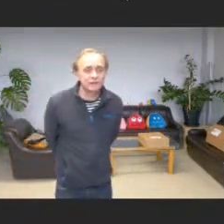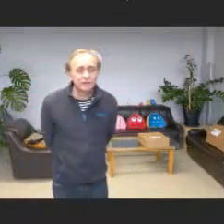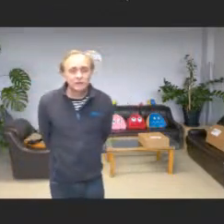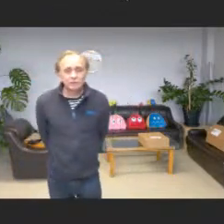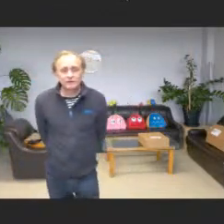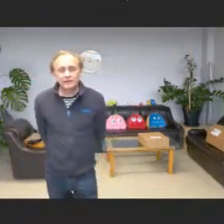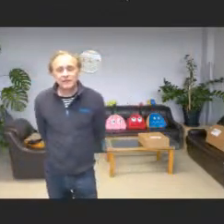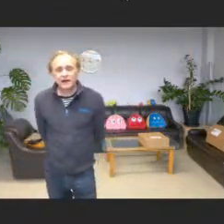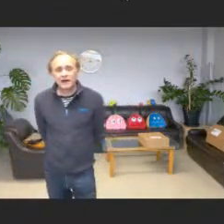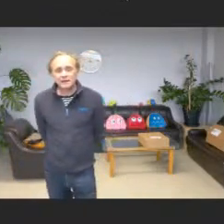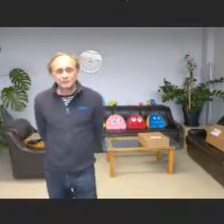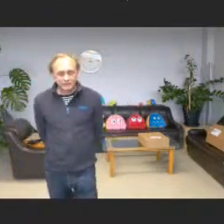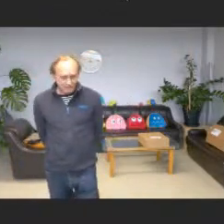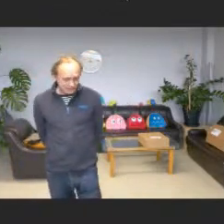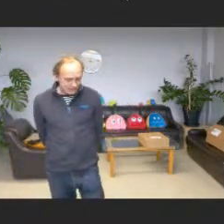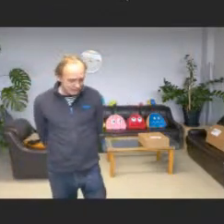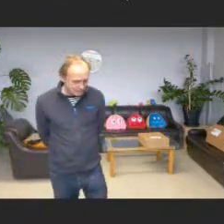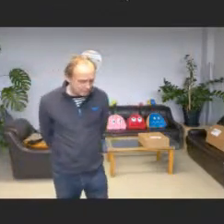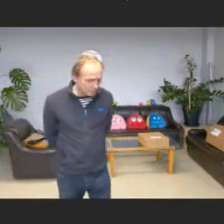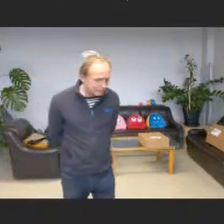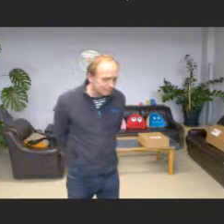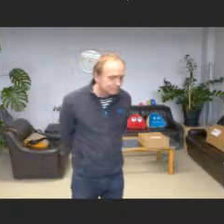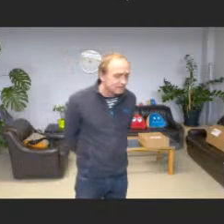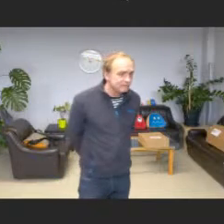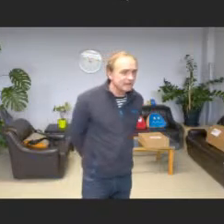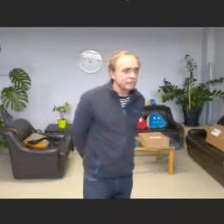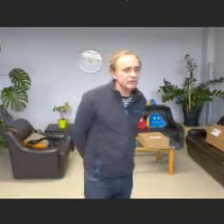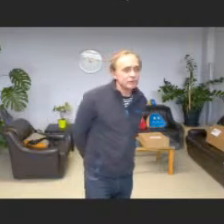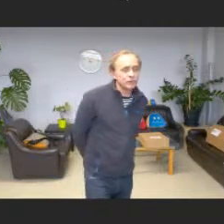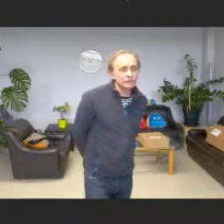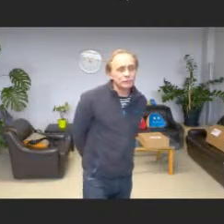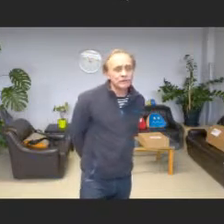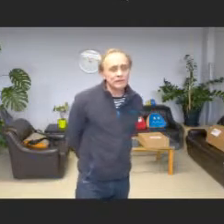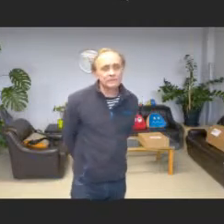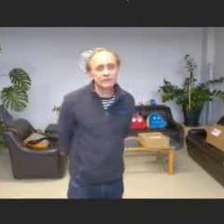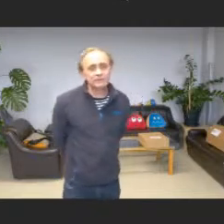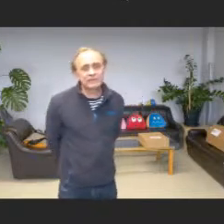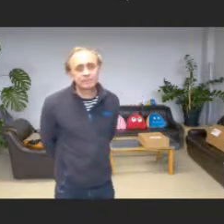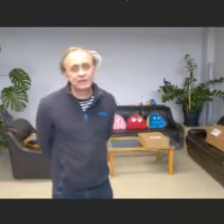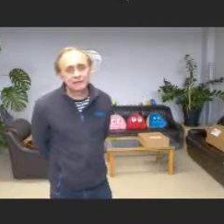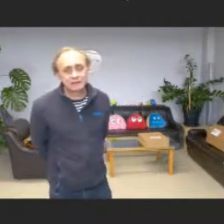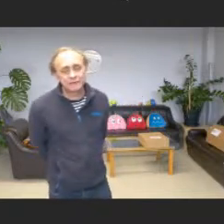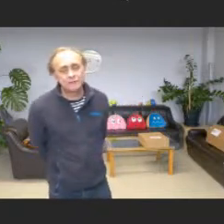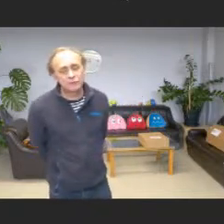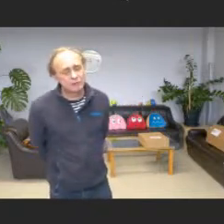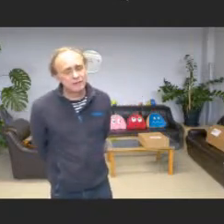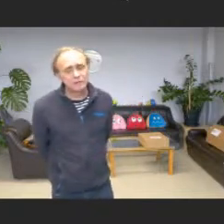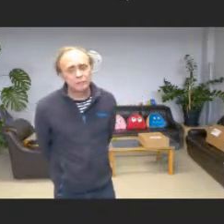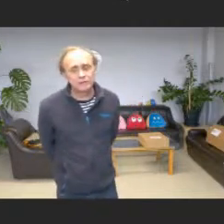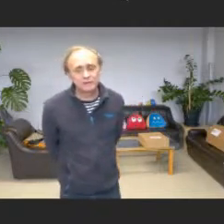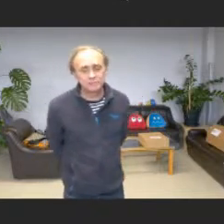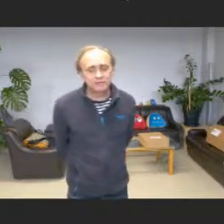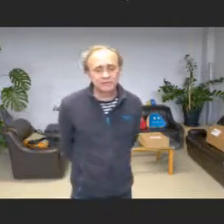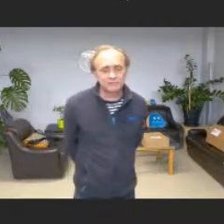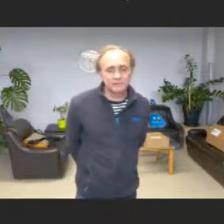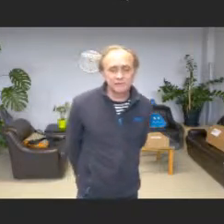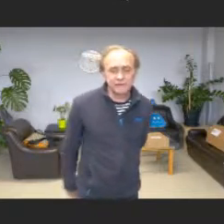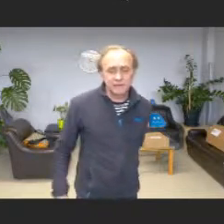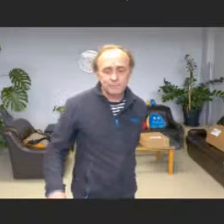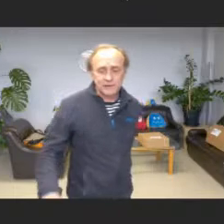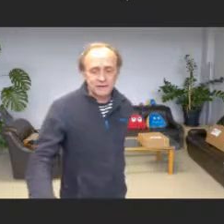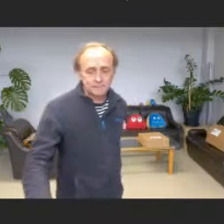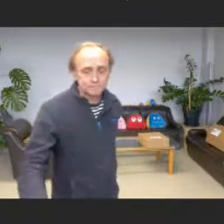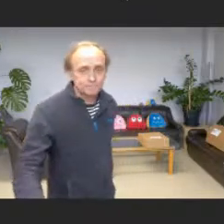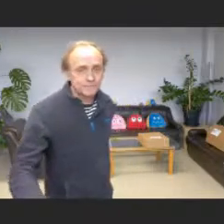of the AI model is then returned to Teams as a subtitle, and there we are using a